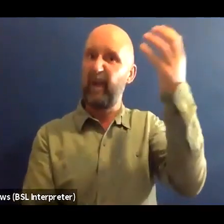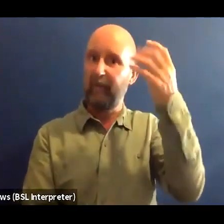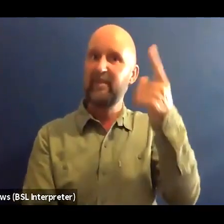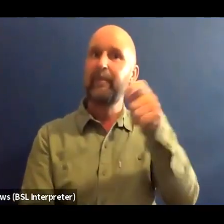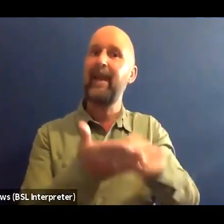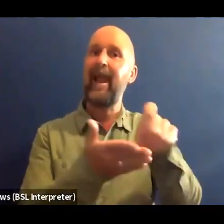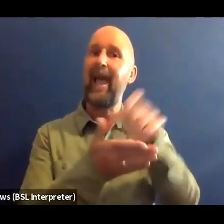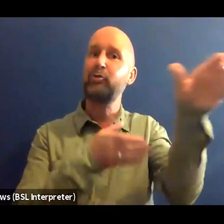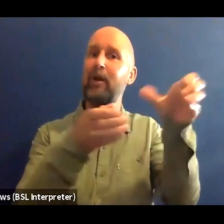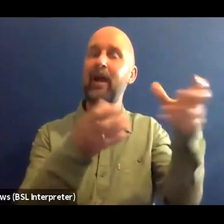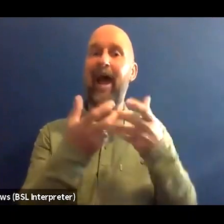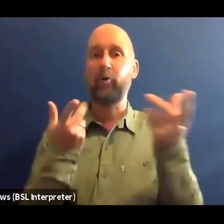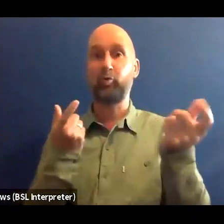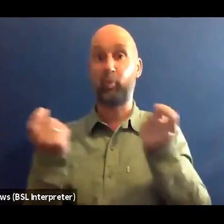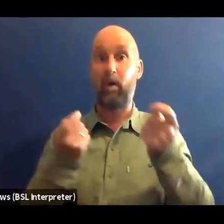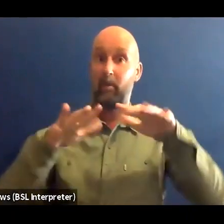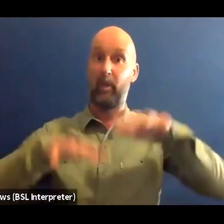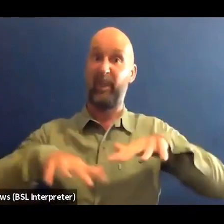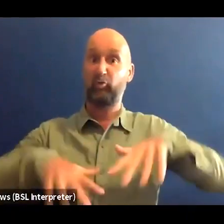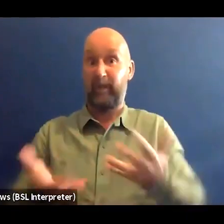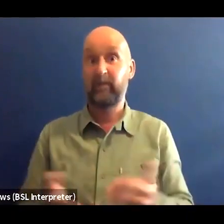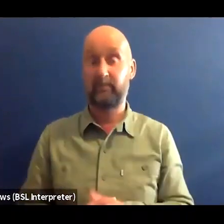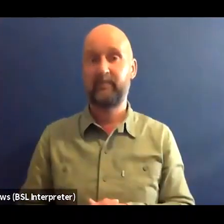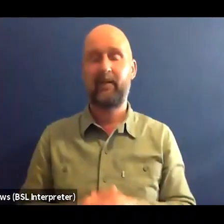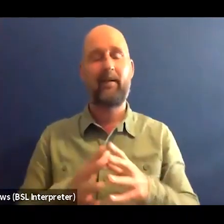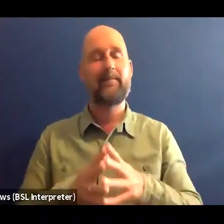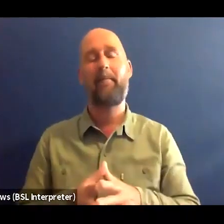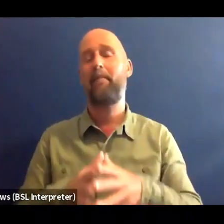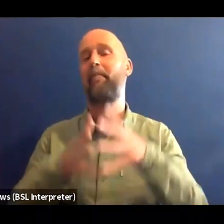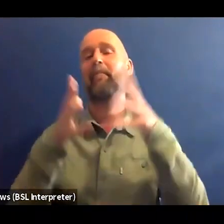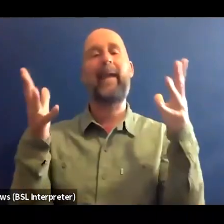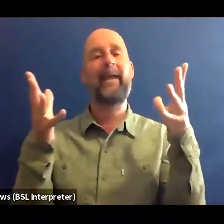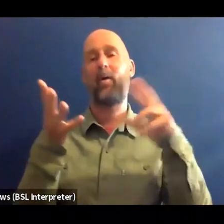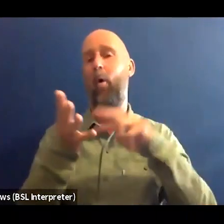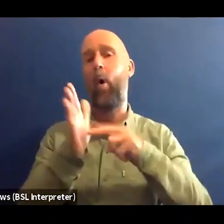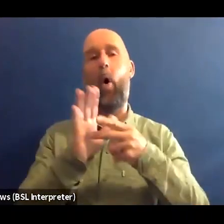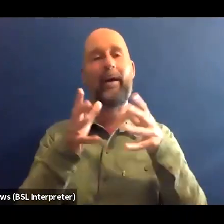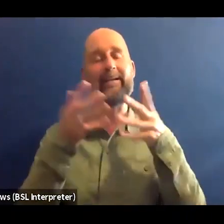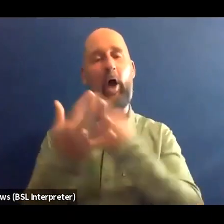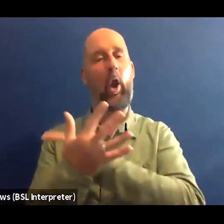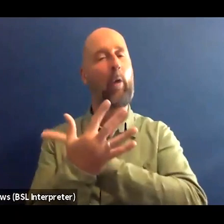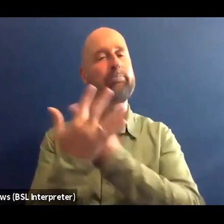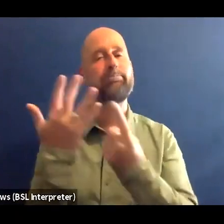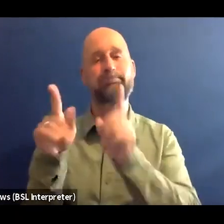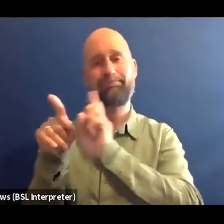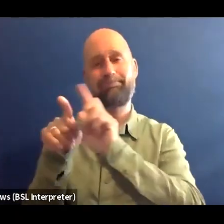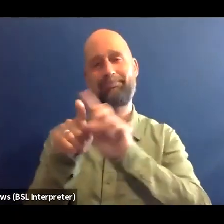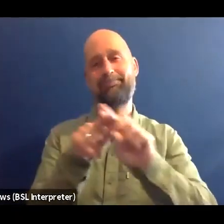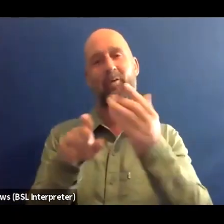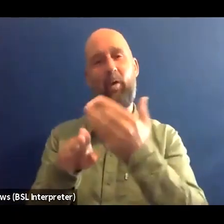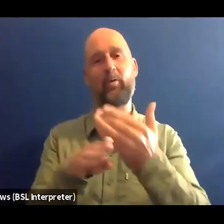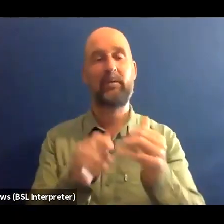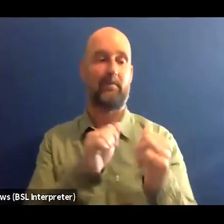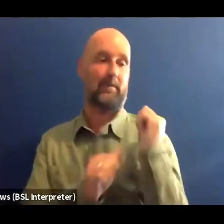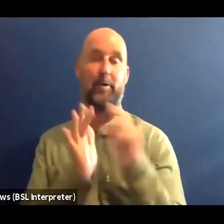the day-to-day running of the country, basically. So it's a big organisation. There's lots of different roles within it. And I started in